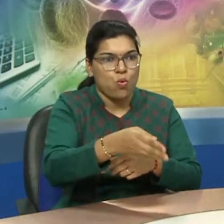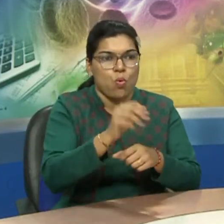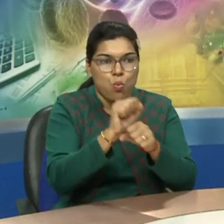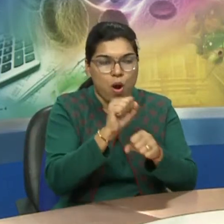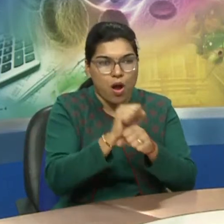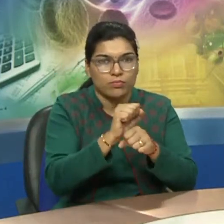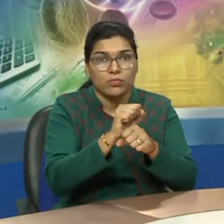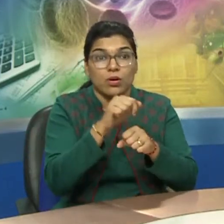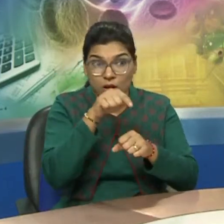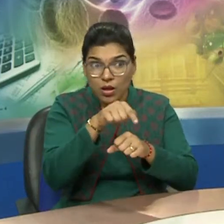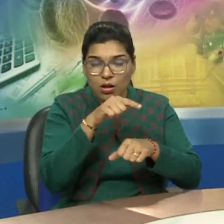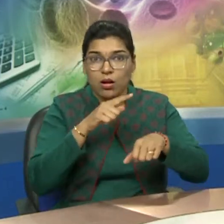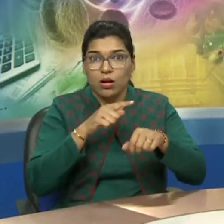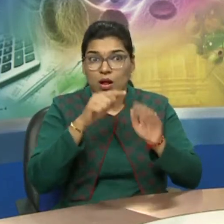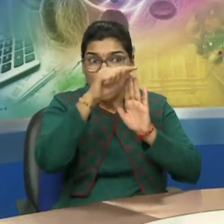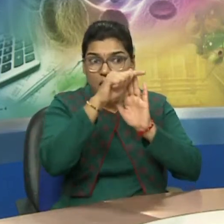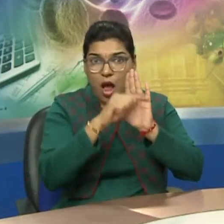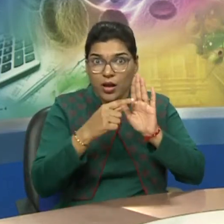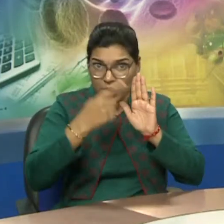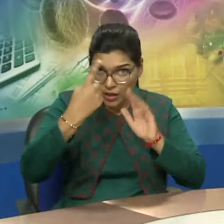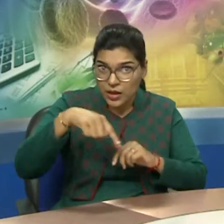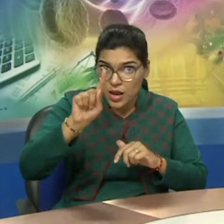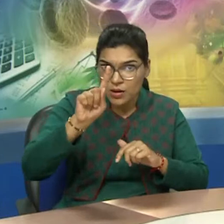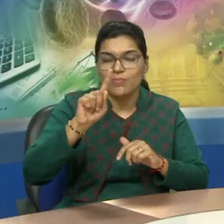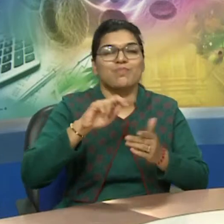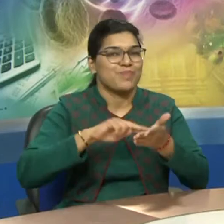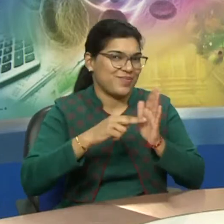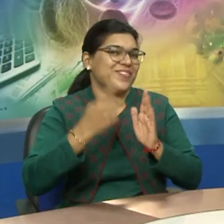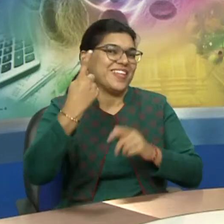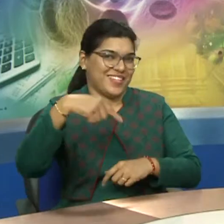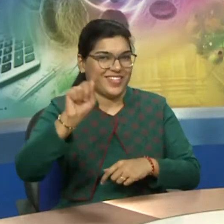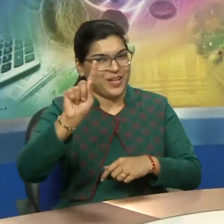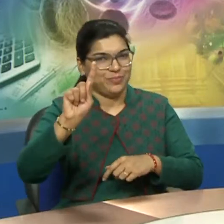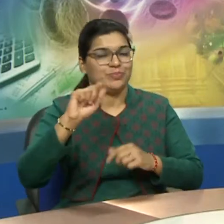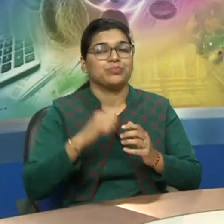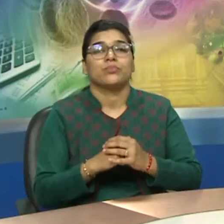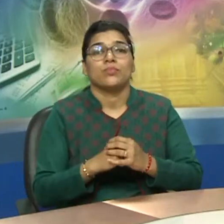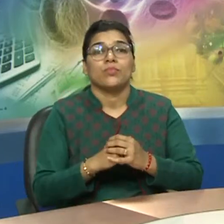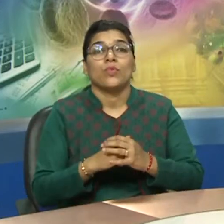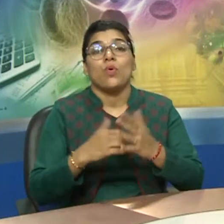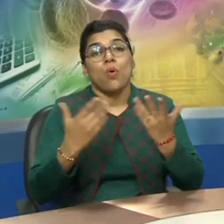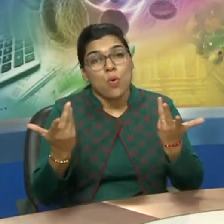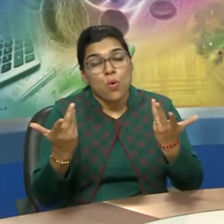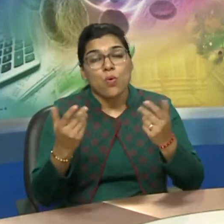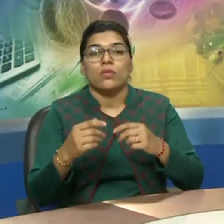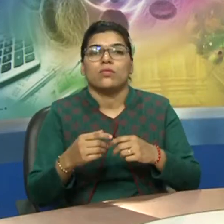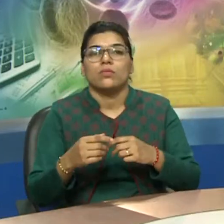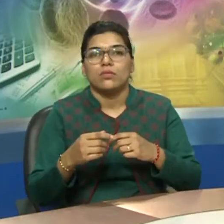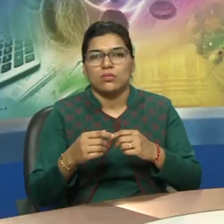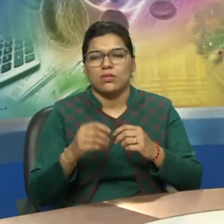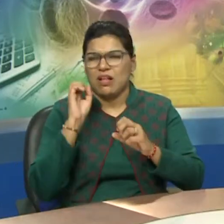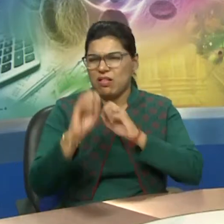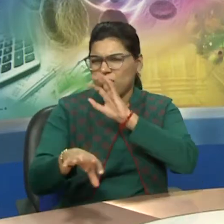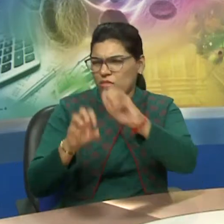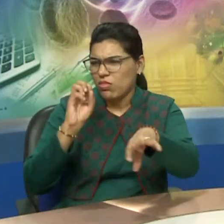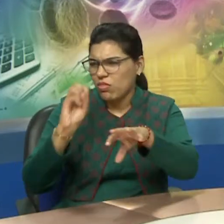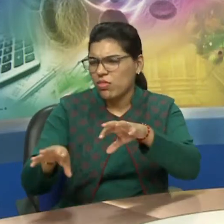example, if we have to do any work, there are some rules sometimes, so we need to follow